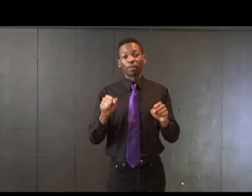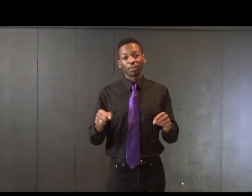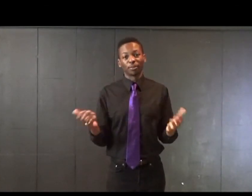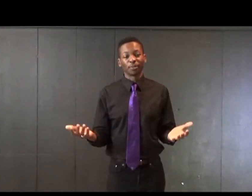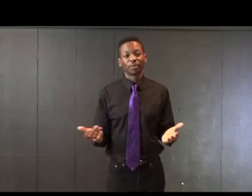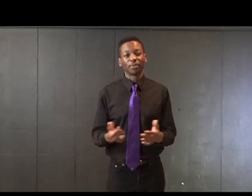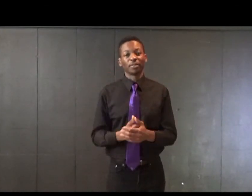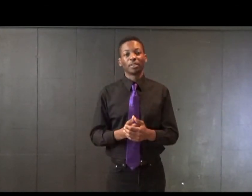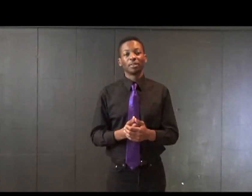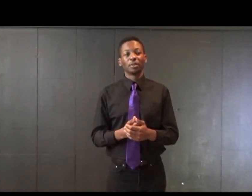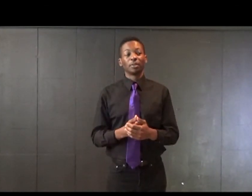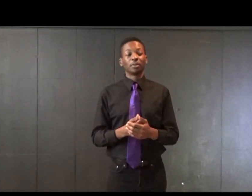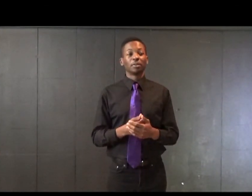That all things are possible.